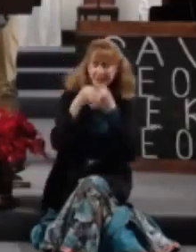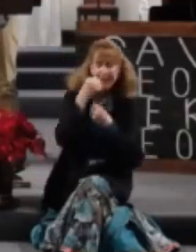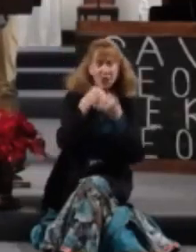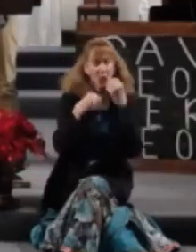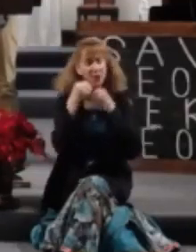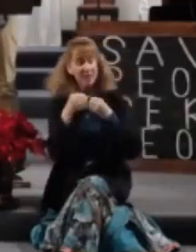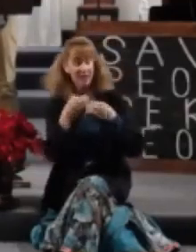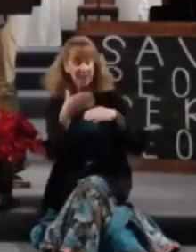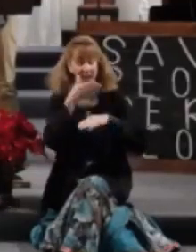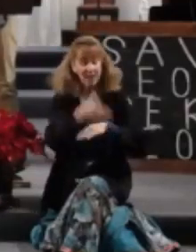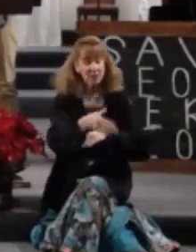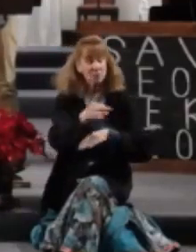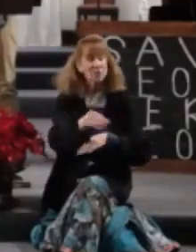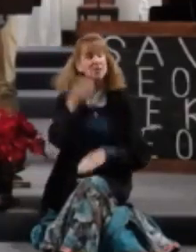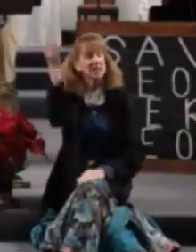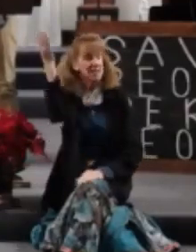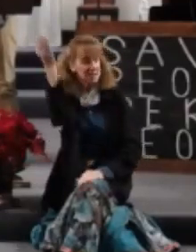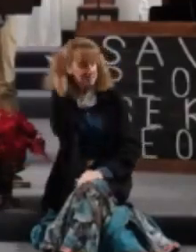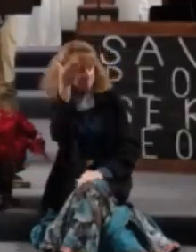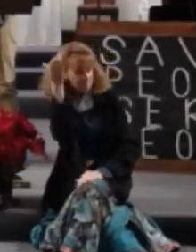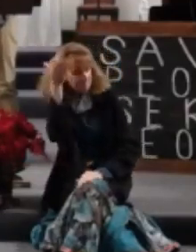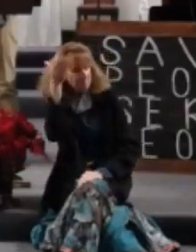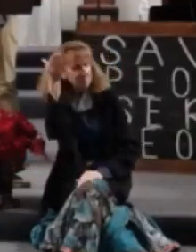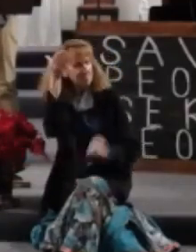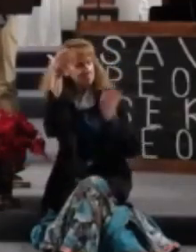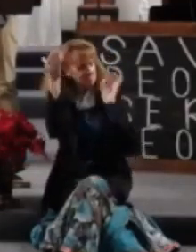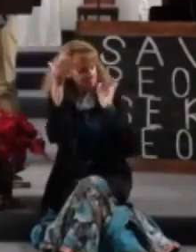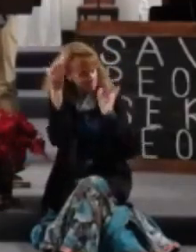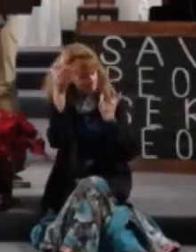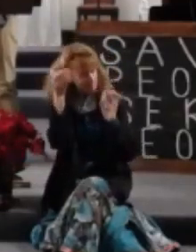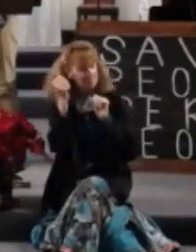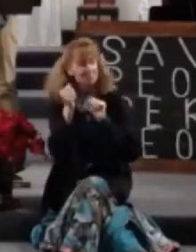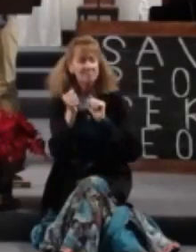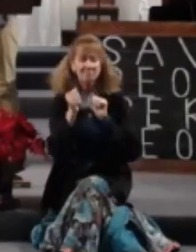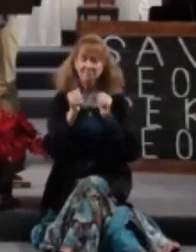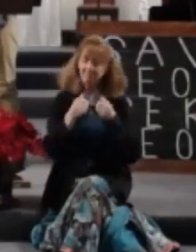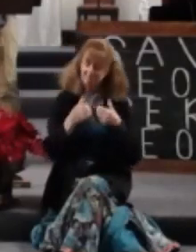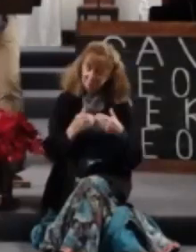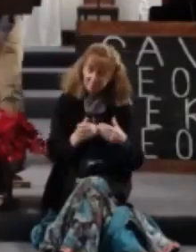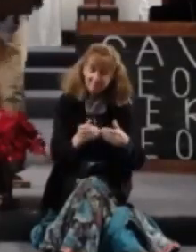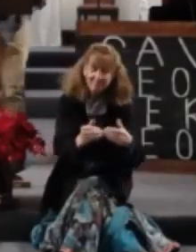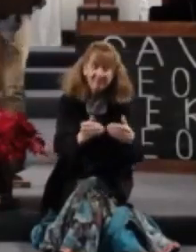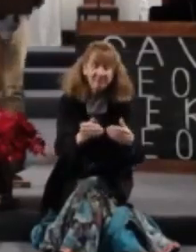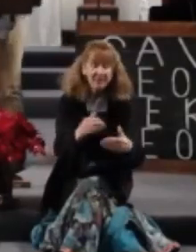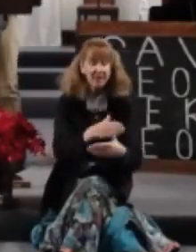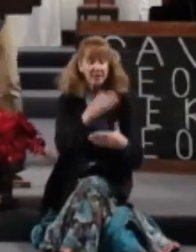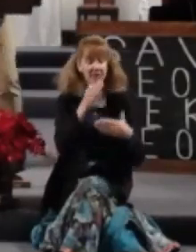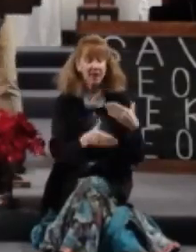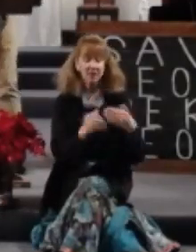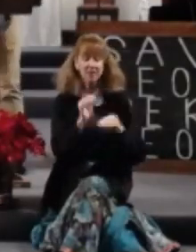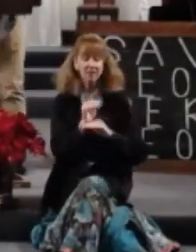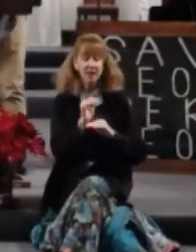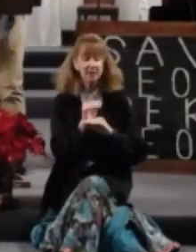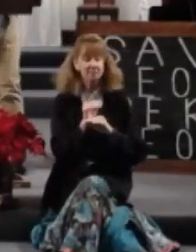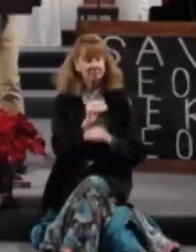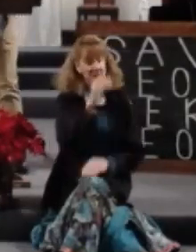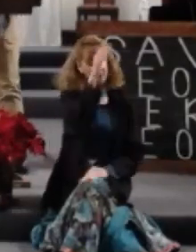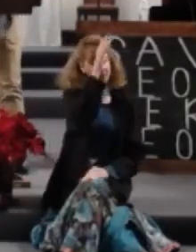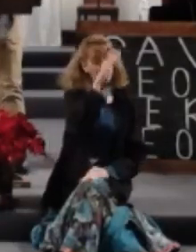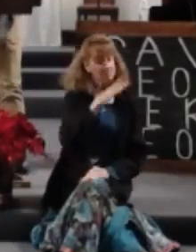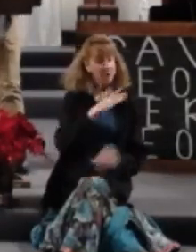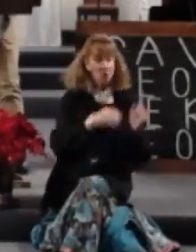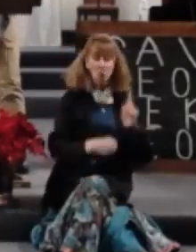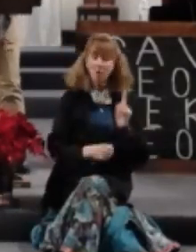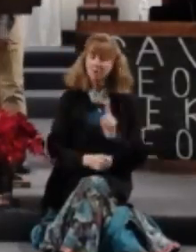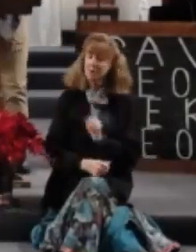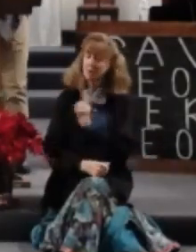then afterward, he delivers this excellent speech at this business dinner. And at the end of the evening, the speaker, he walks